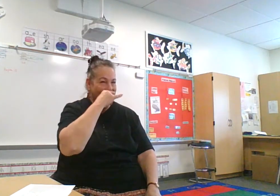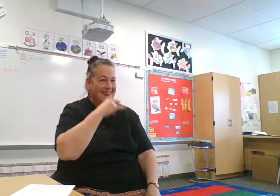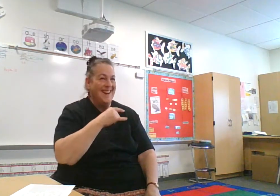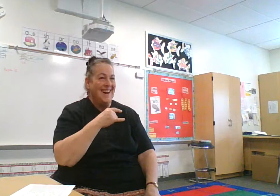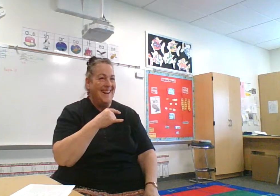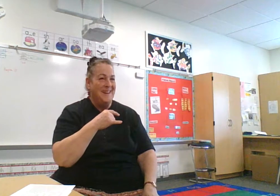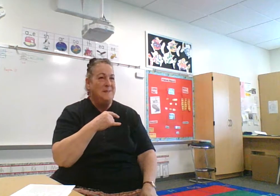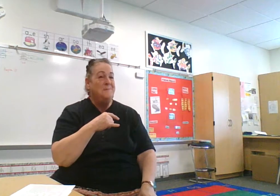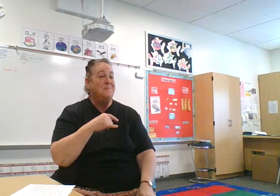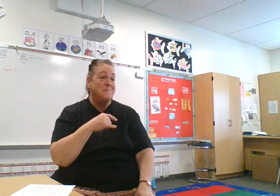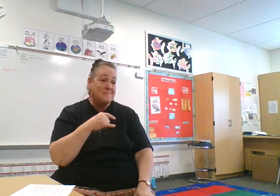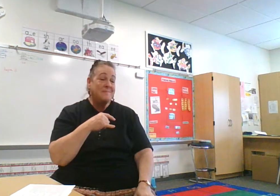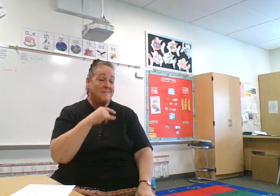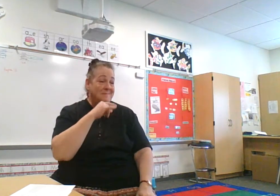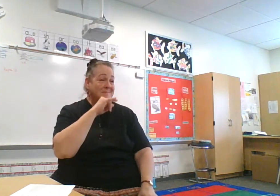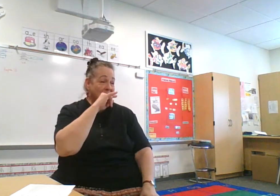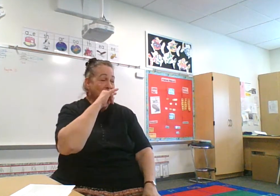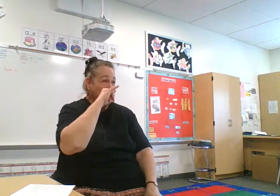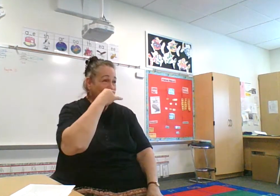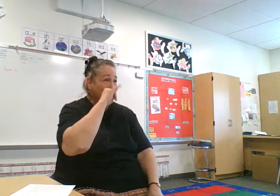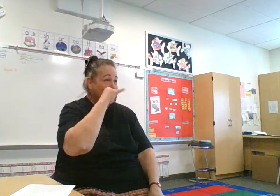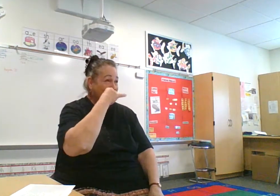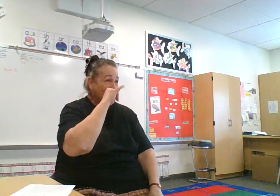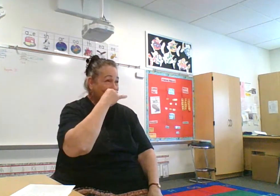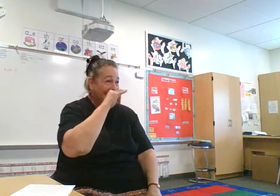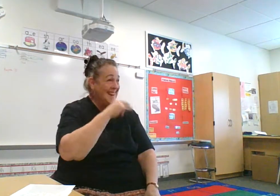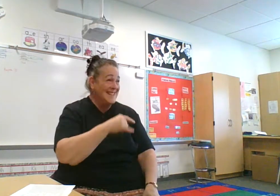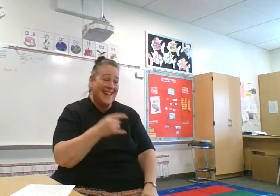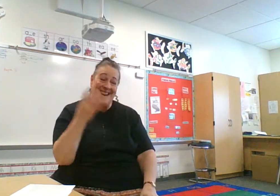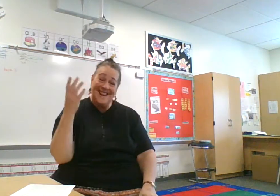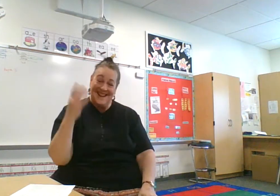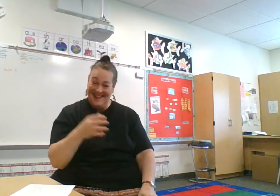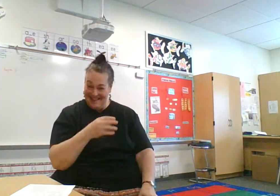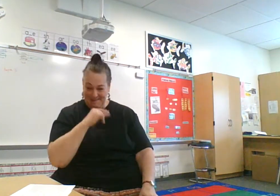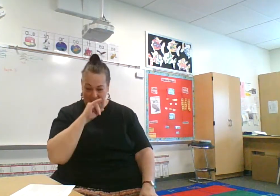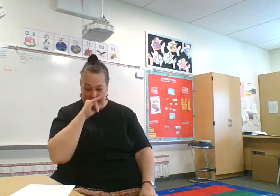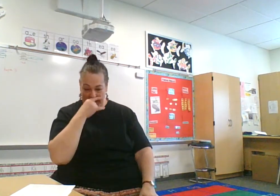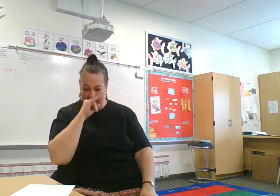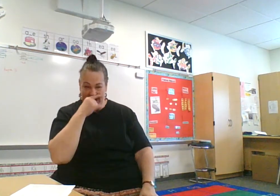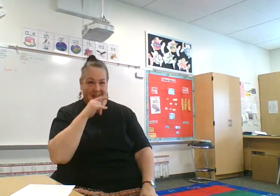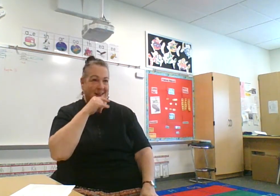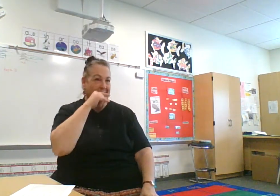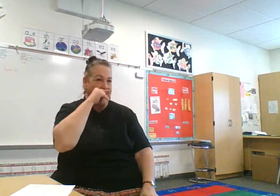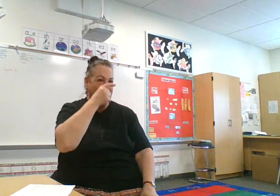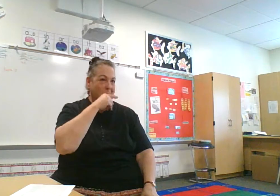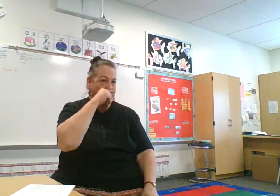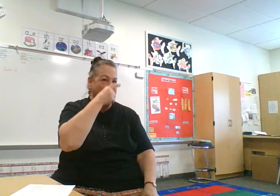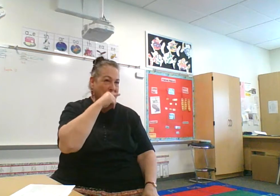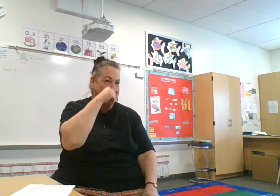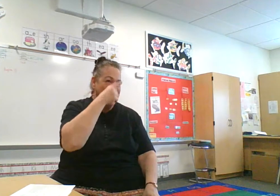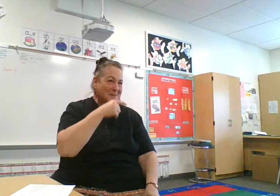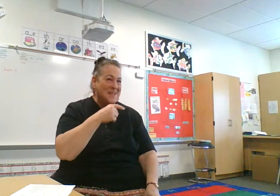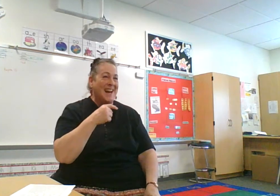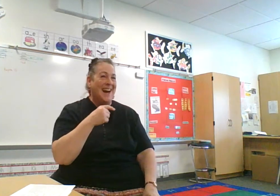Yeah. Yeah, kid. It's a kid. Kind of like you're always wiping his nose. Okay,